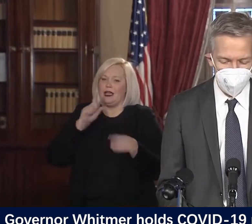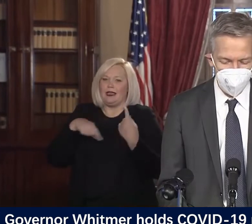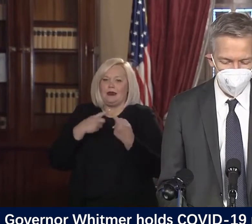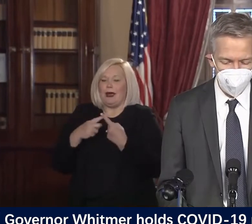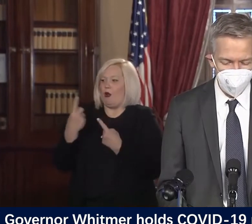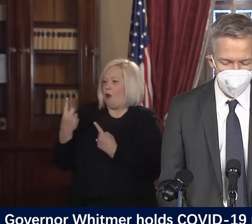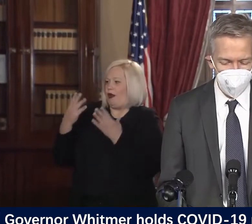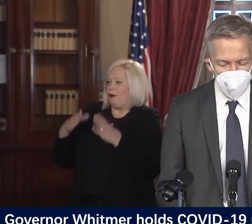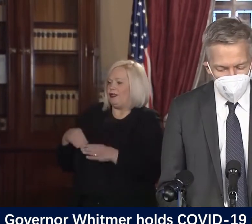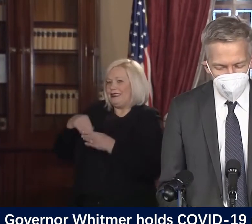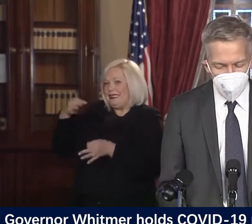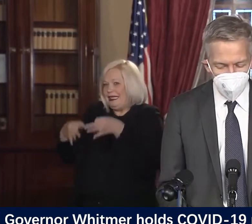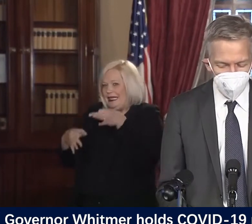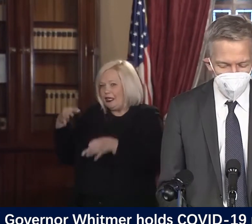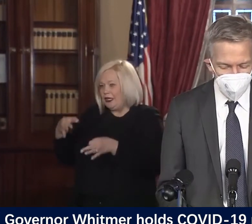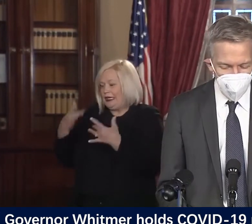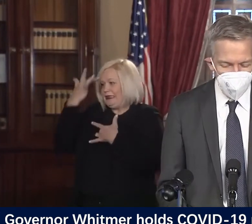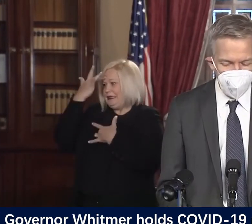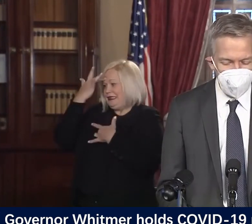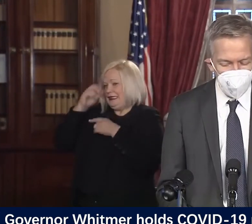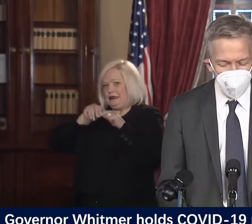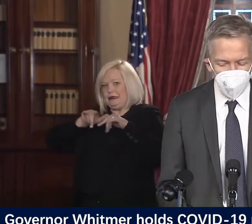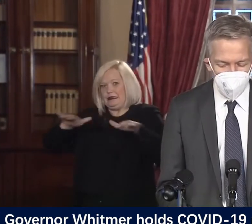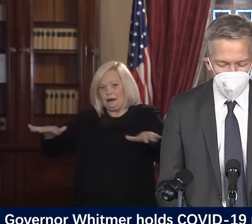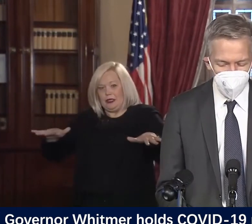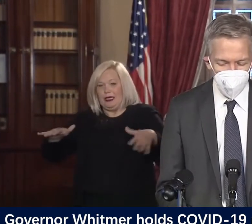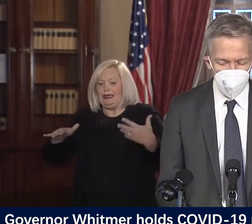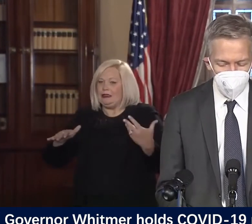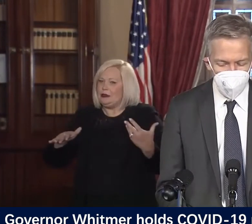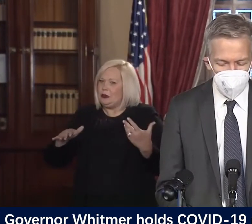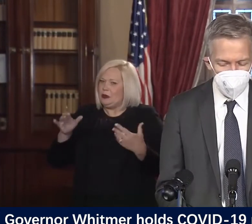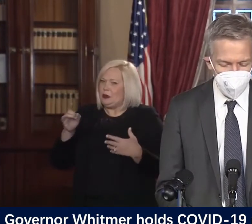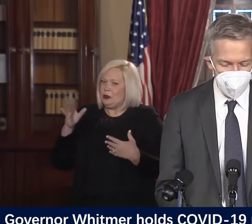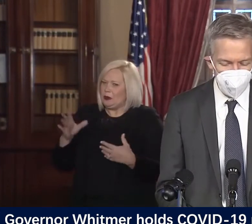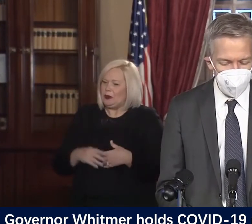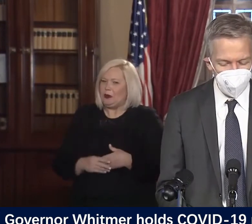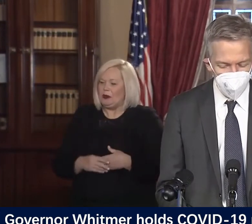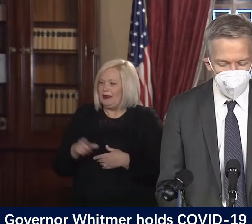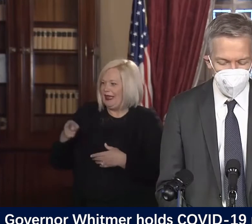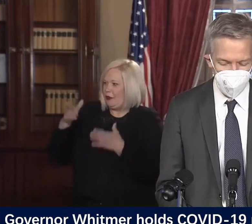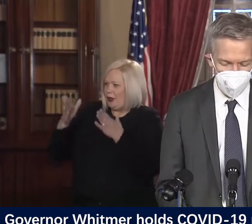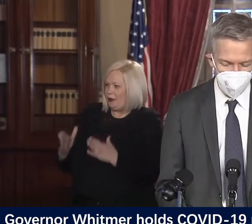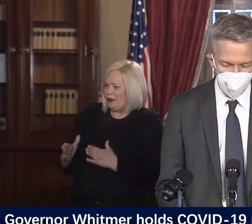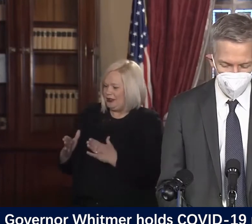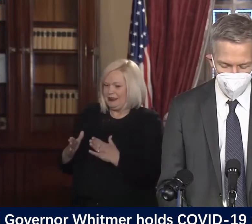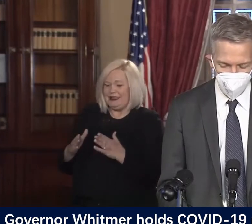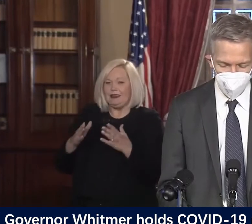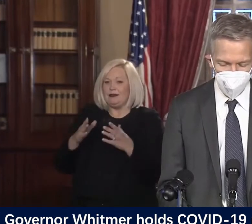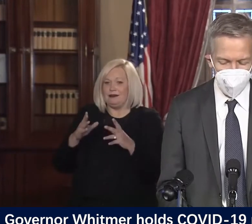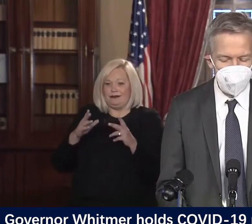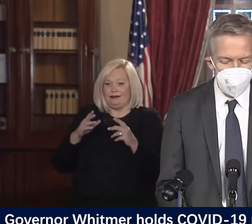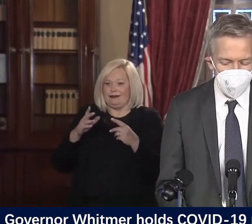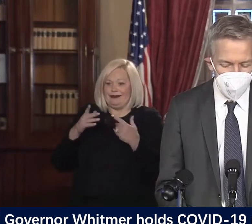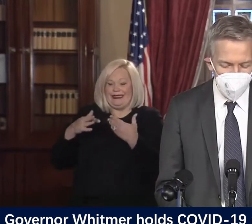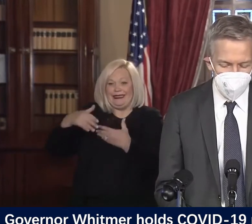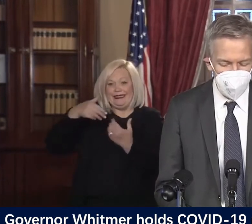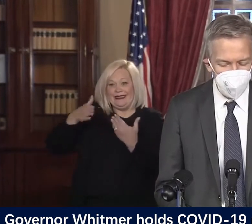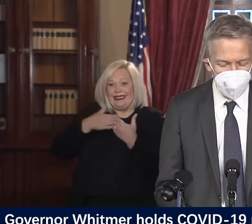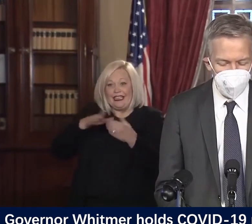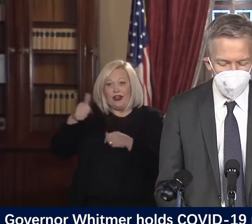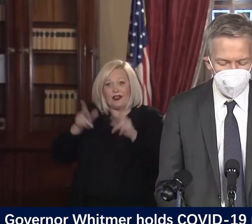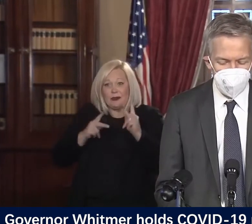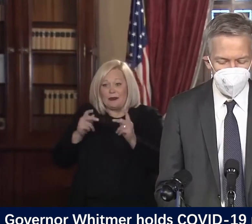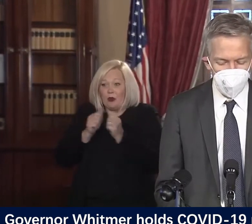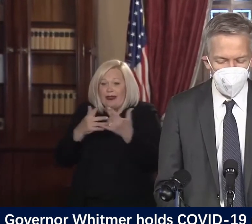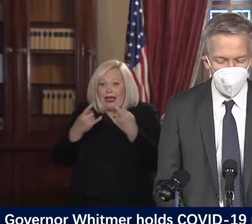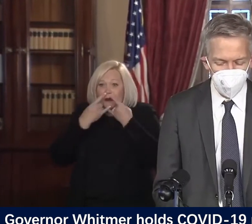point. That hearing, like others, was an indoor gathering with unmasked individuals close to each other. Michigan now has